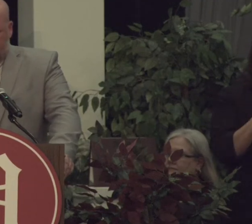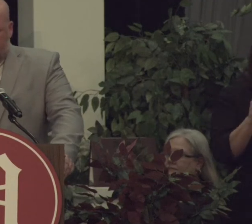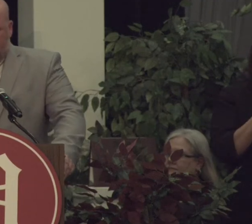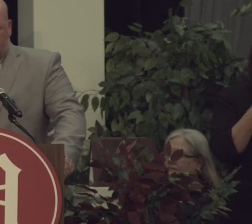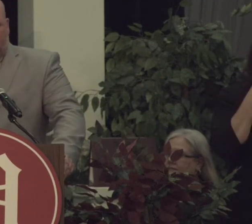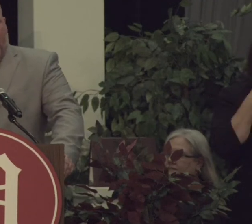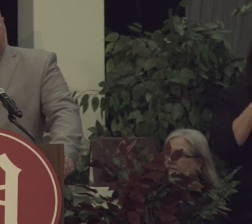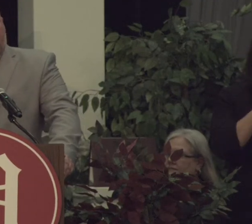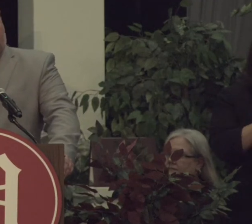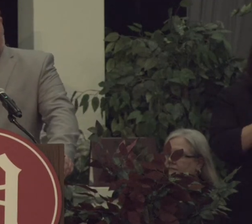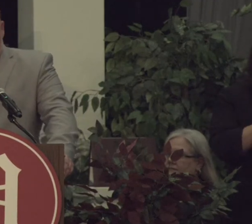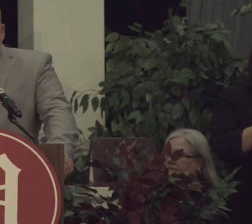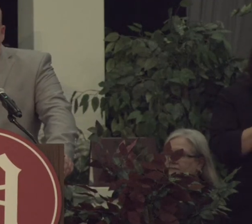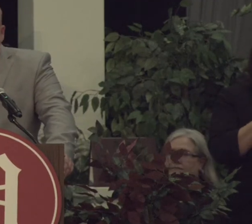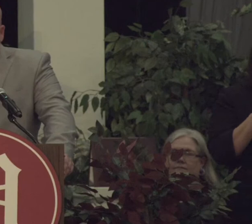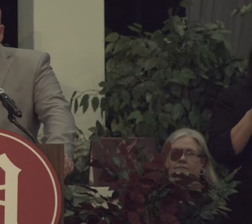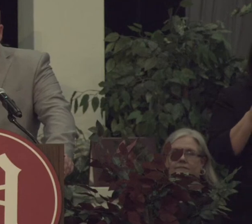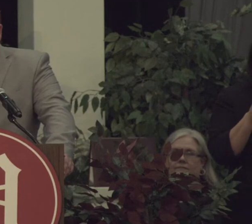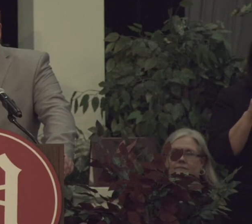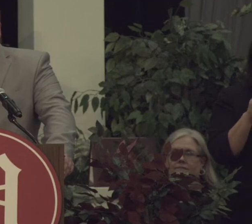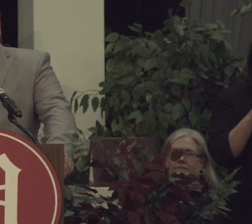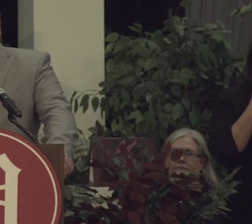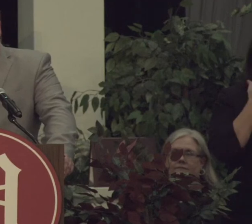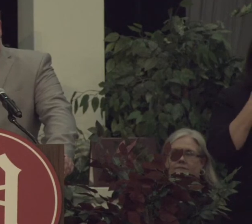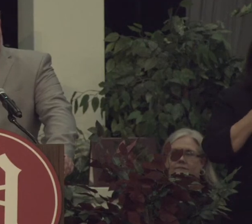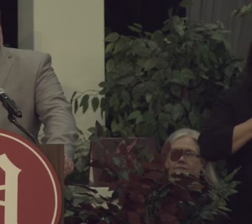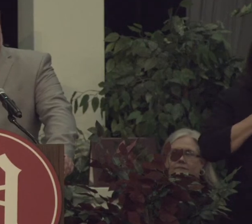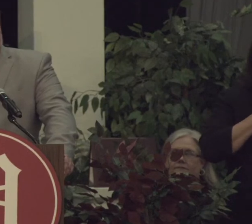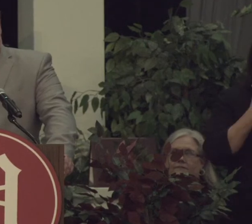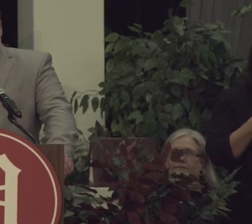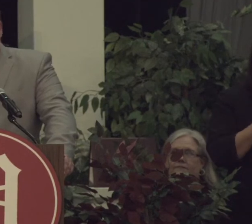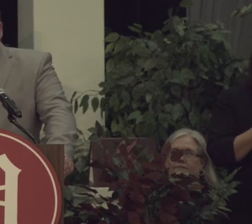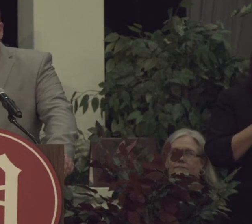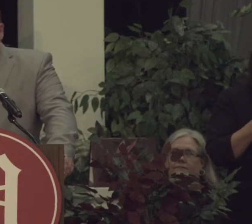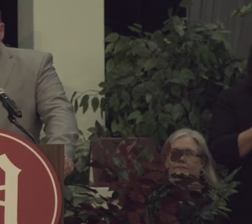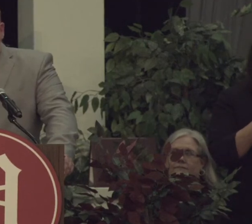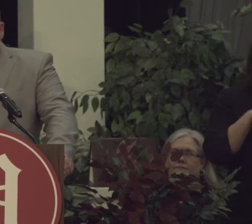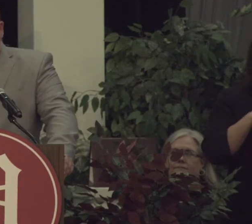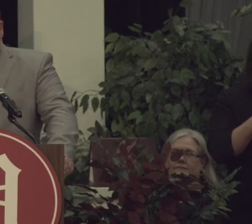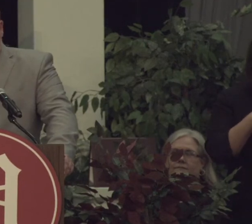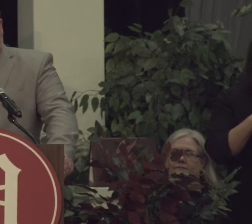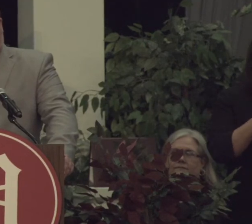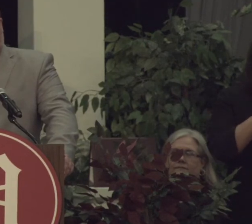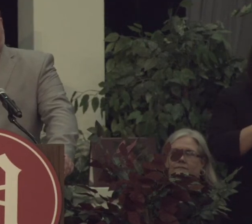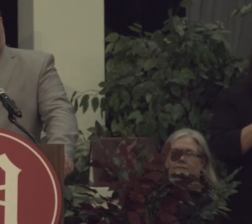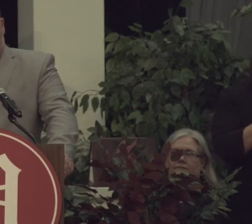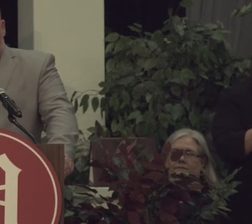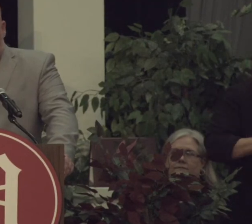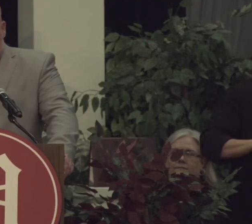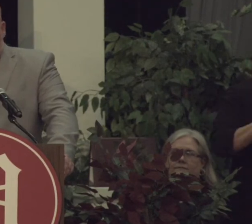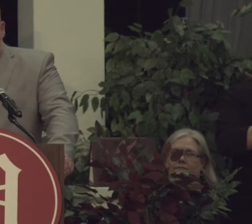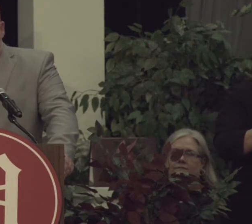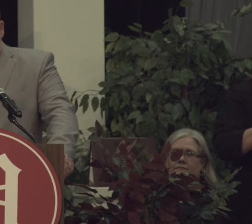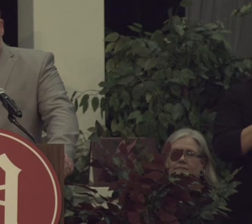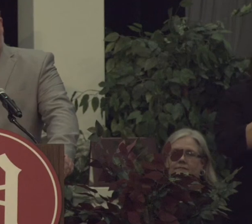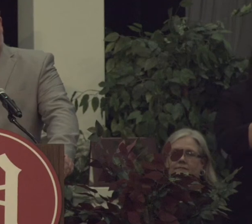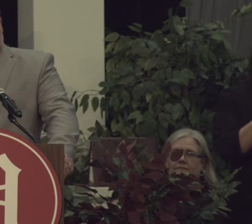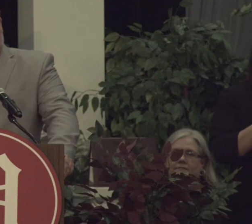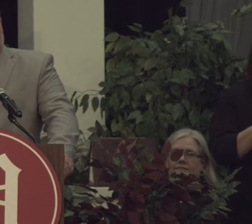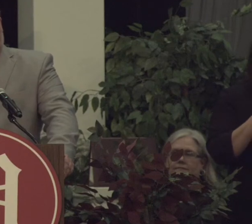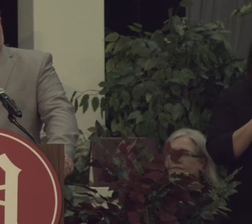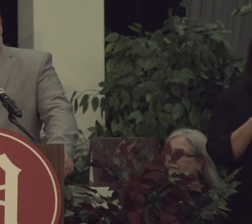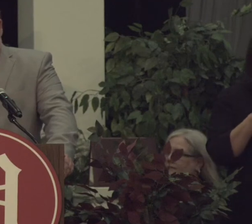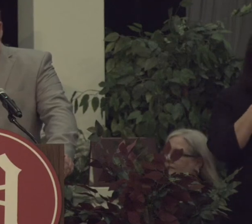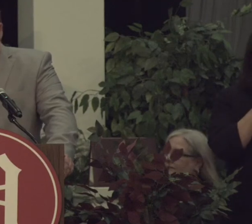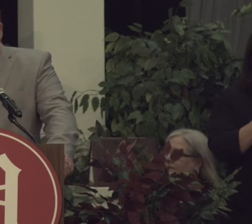nationals. The band and color guard continue to grow and were showcased in parades, on the field, and festival with individual earning positions, not only